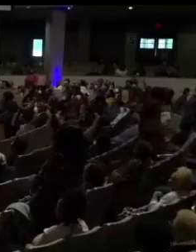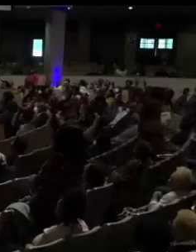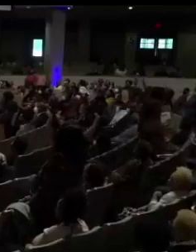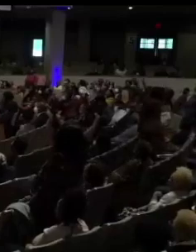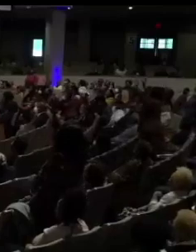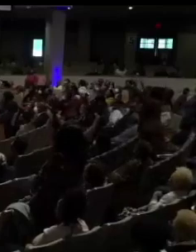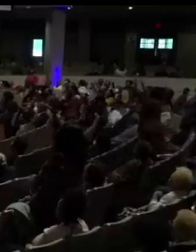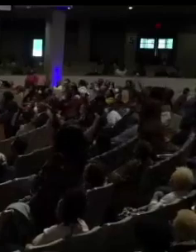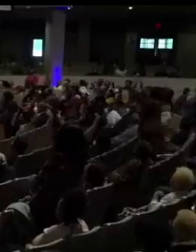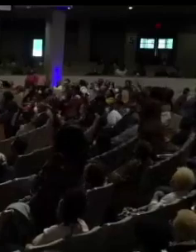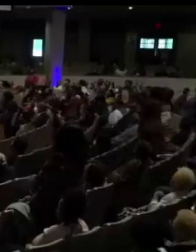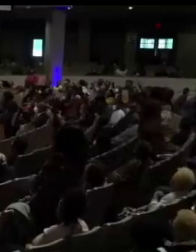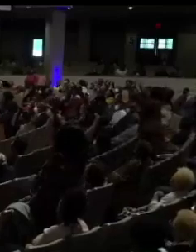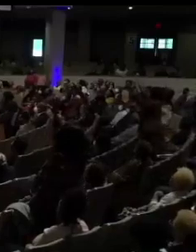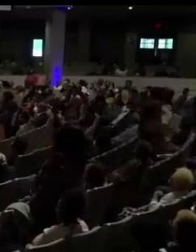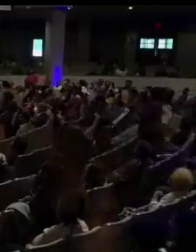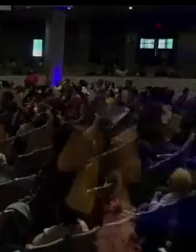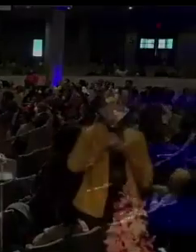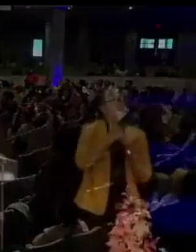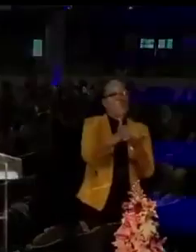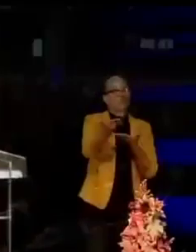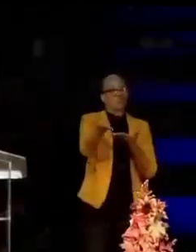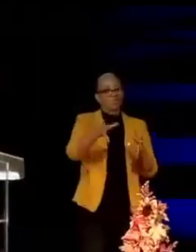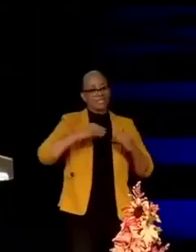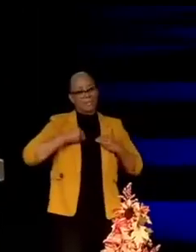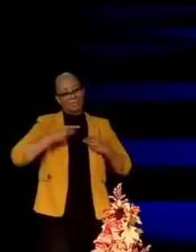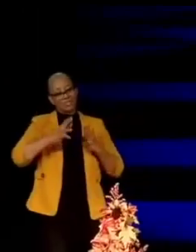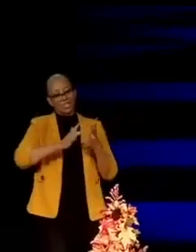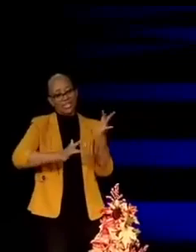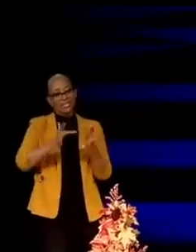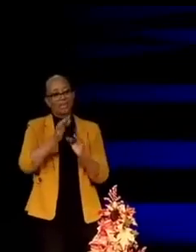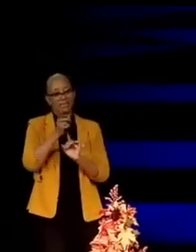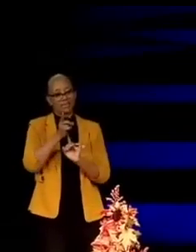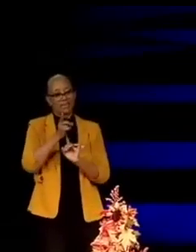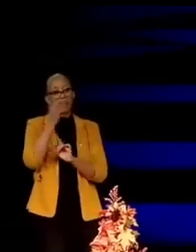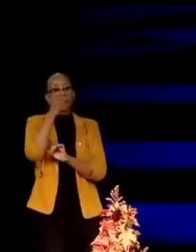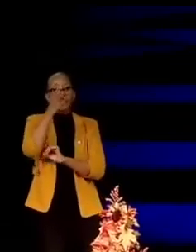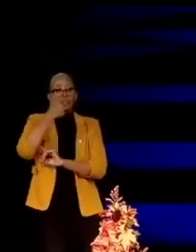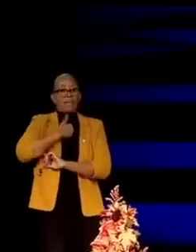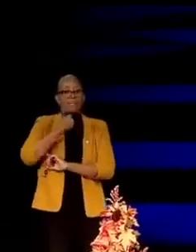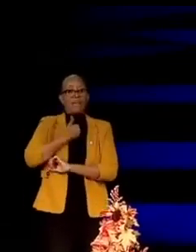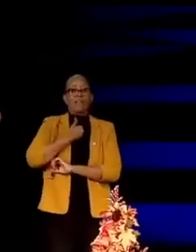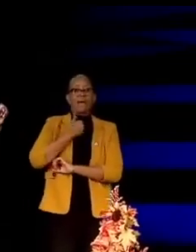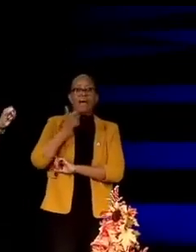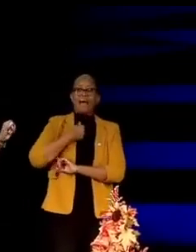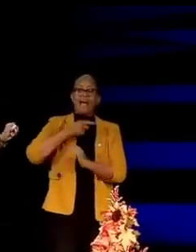Say, I know who I am in Christ Jesus because I researched the